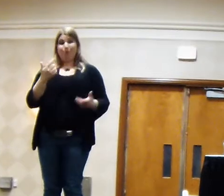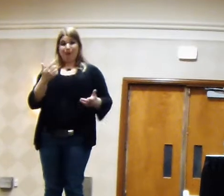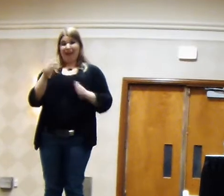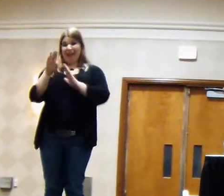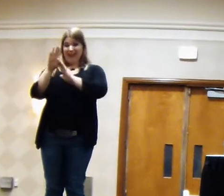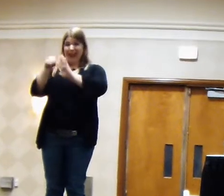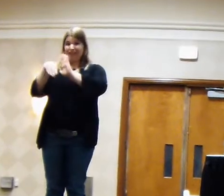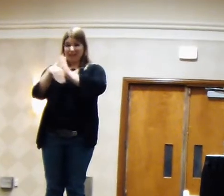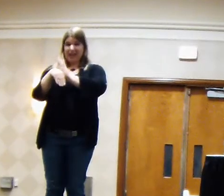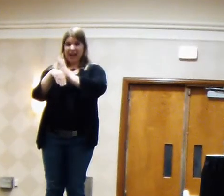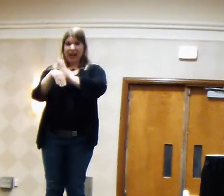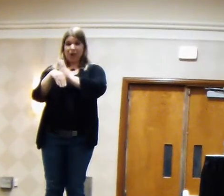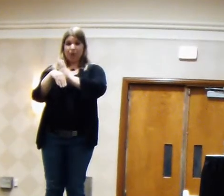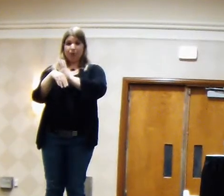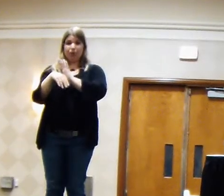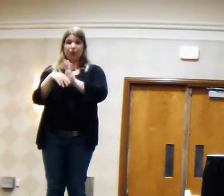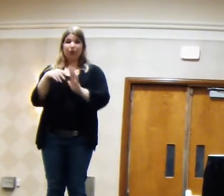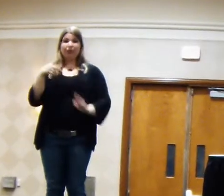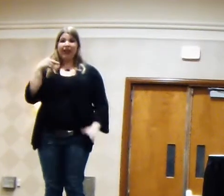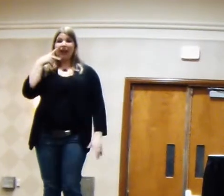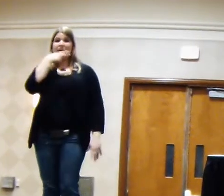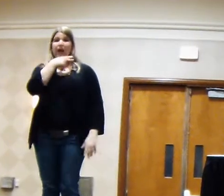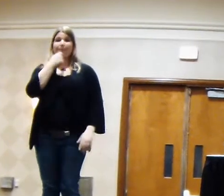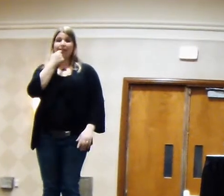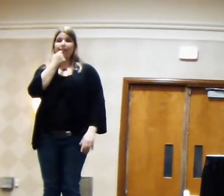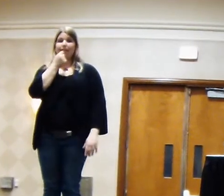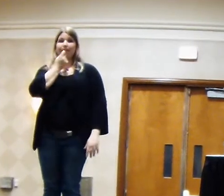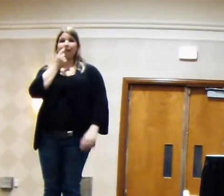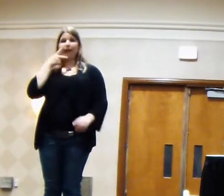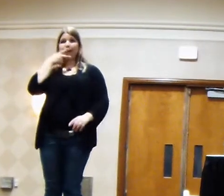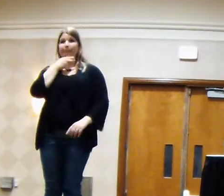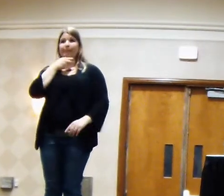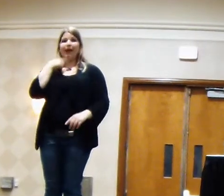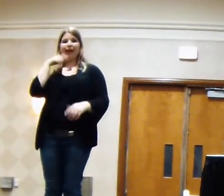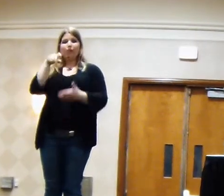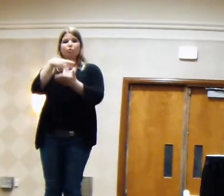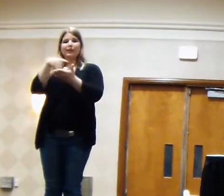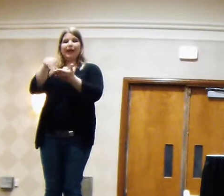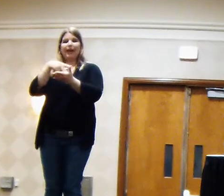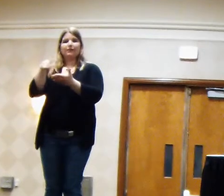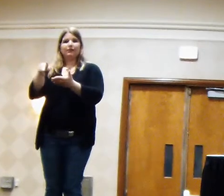hour, they cut my tongue out and I didn't have to talk, so I just had to dance around.